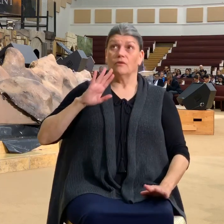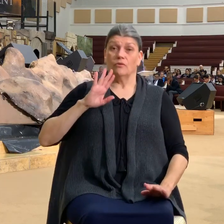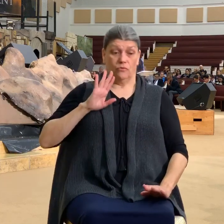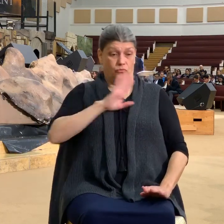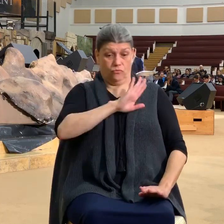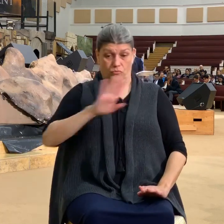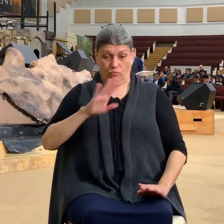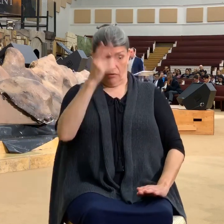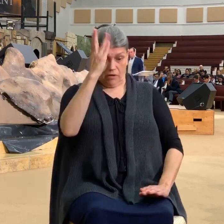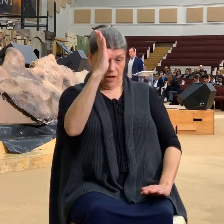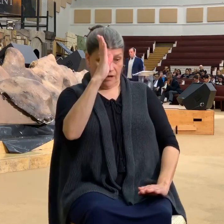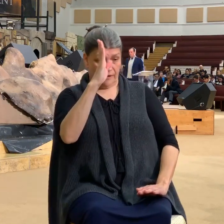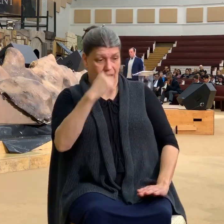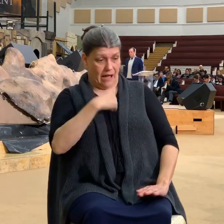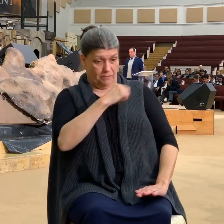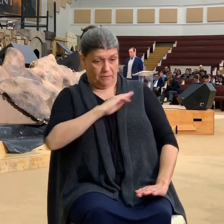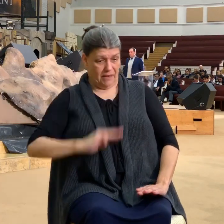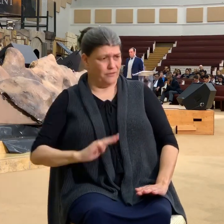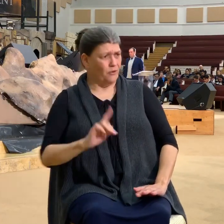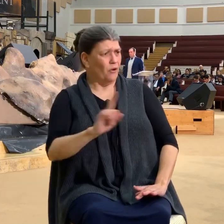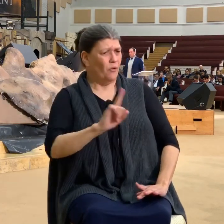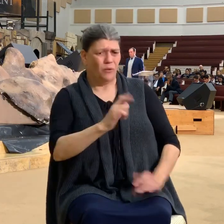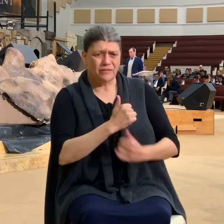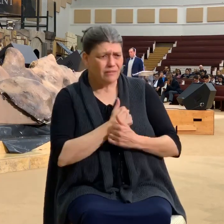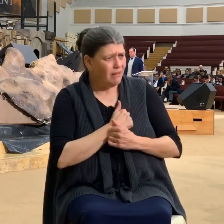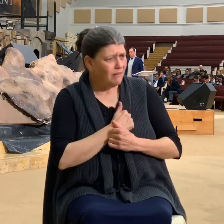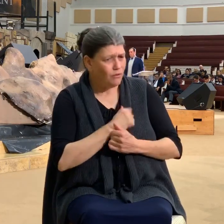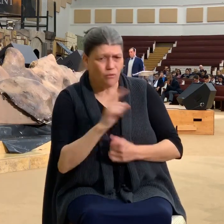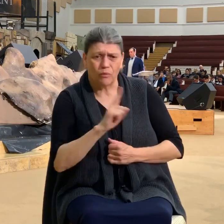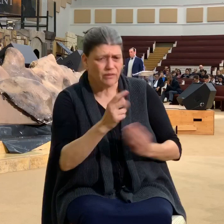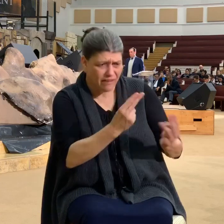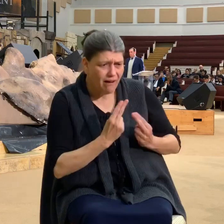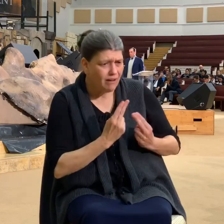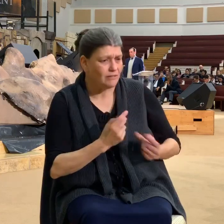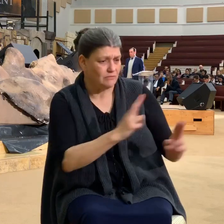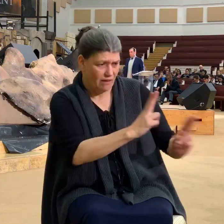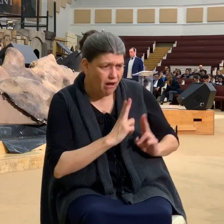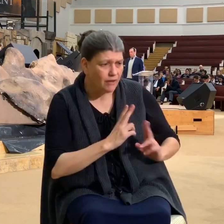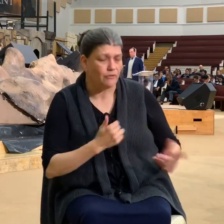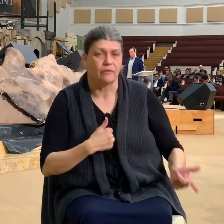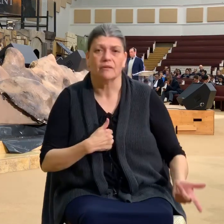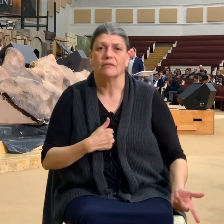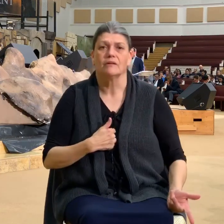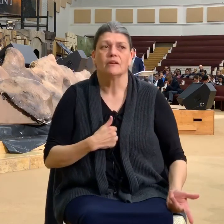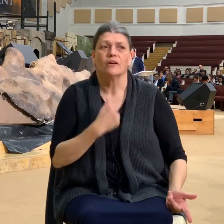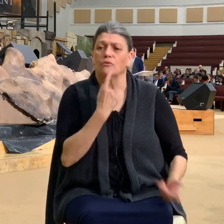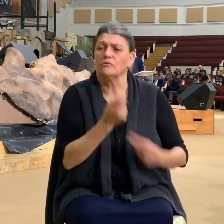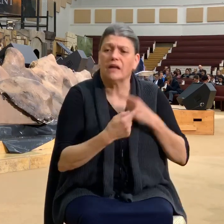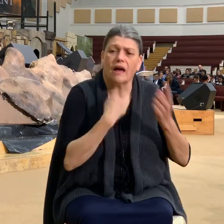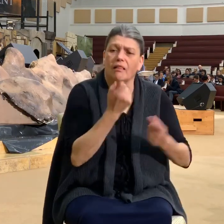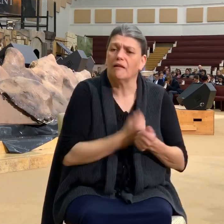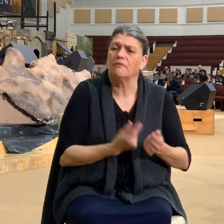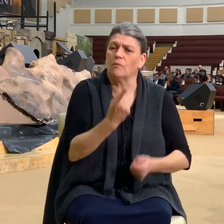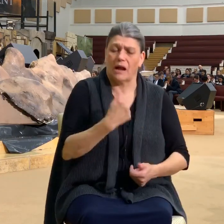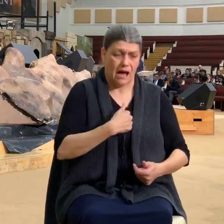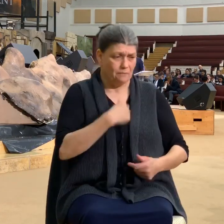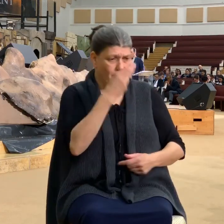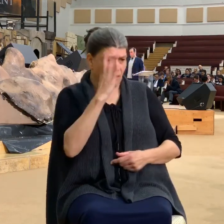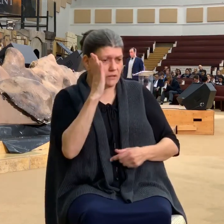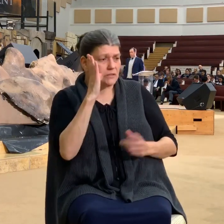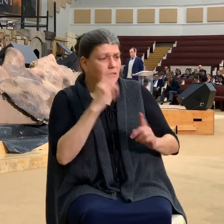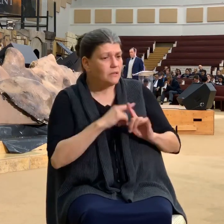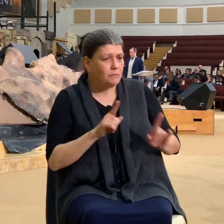that I'm your master. Where's the love? I don't see any honor toward me. Okay? You're telling everybody that. But then